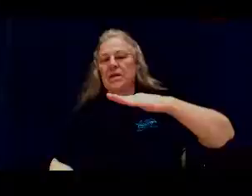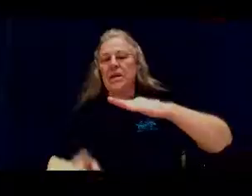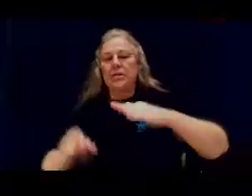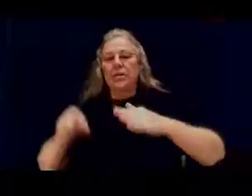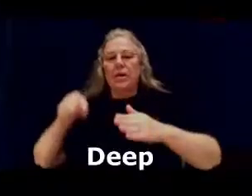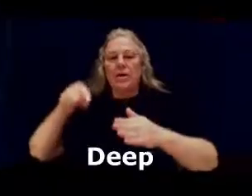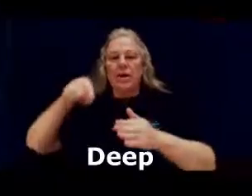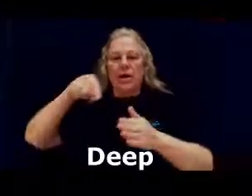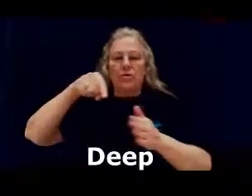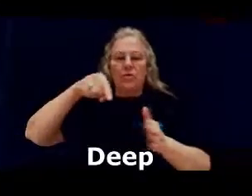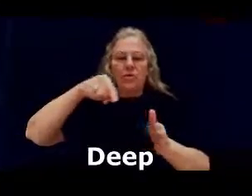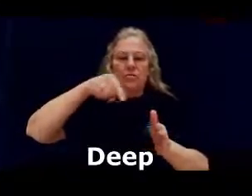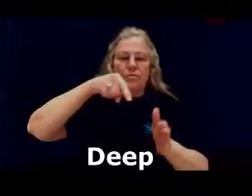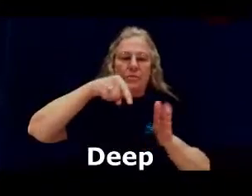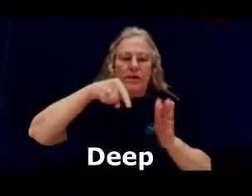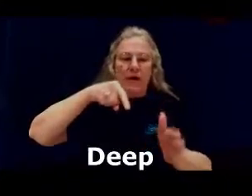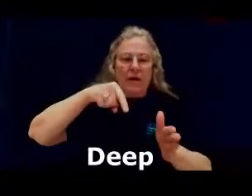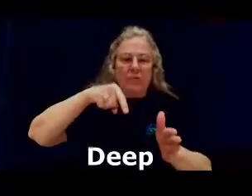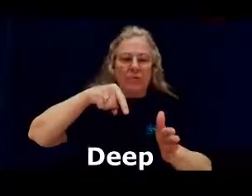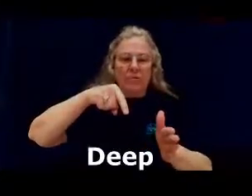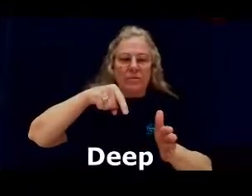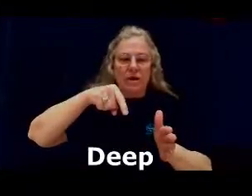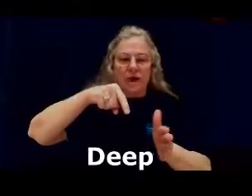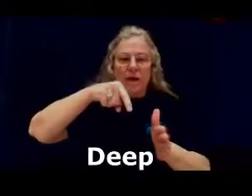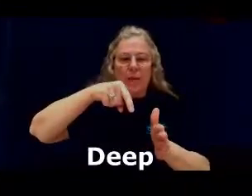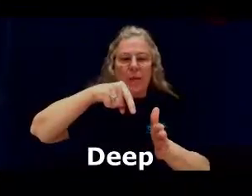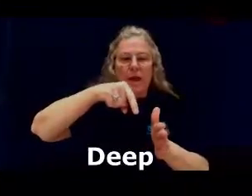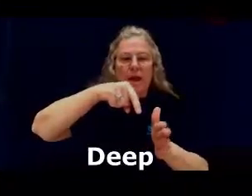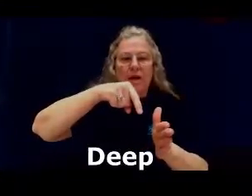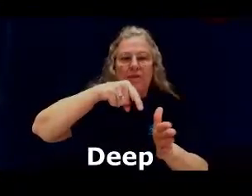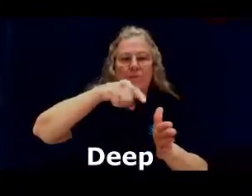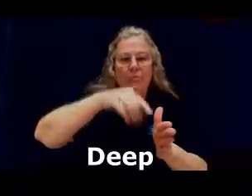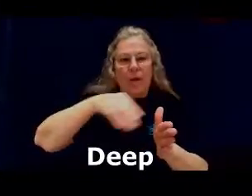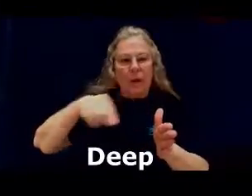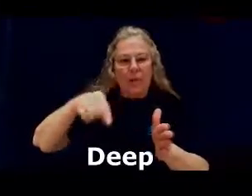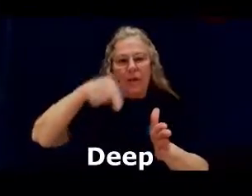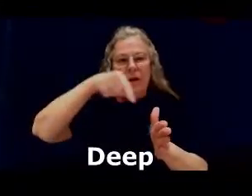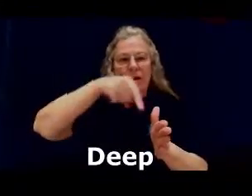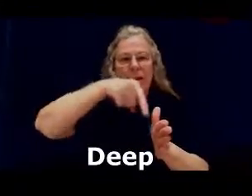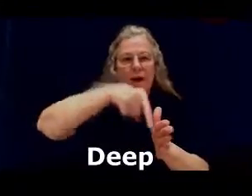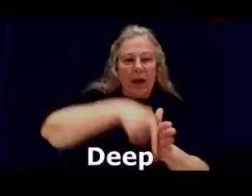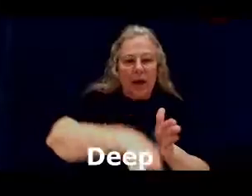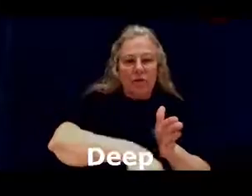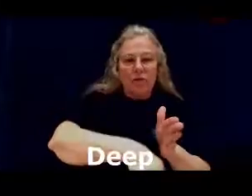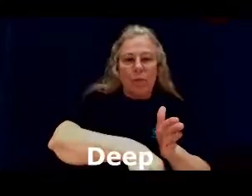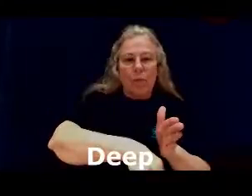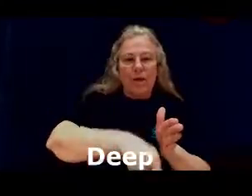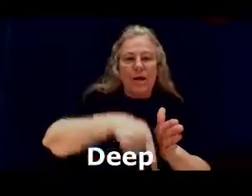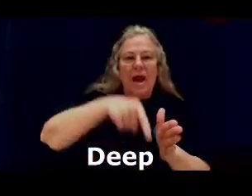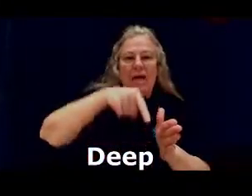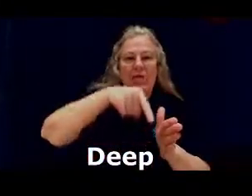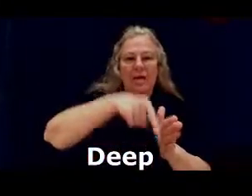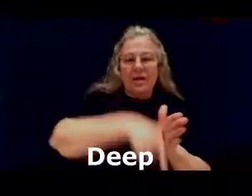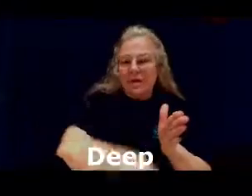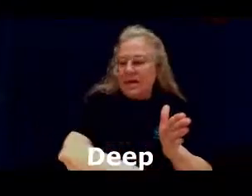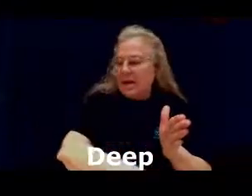Deep, and you just take your non-dominant hand, palm in, and just point down. Deep.